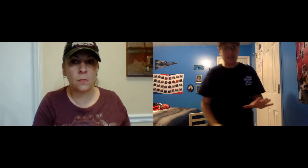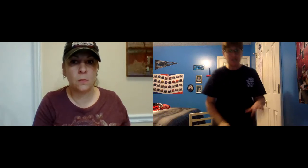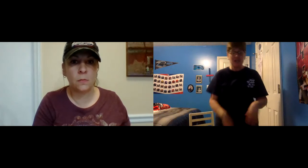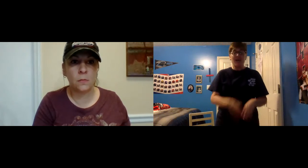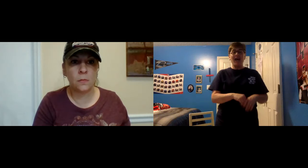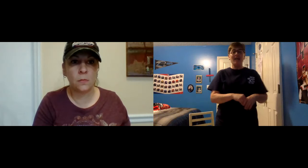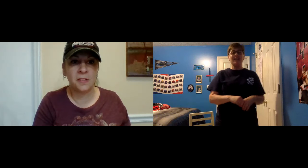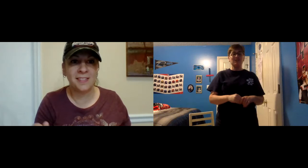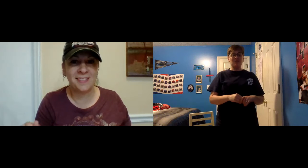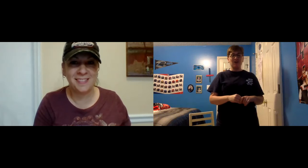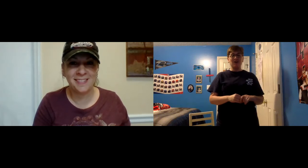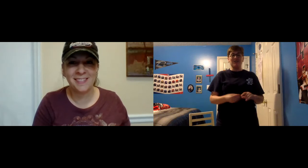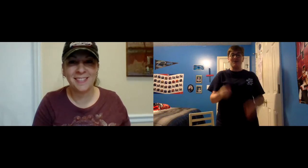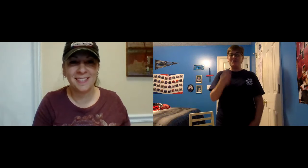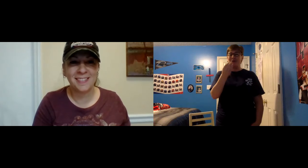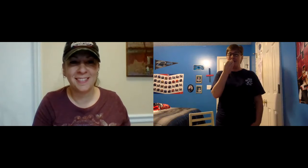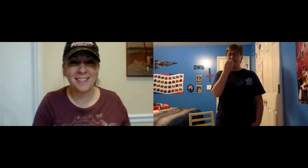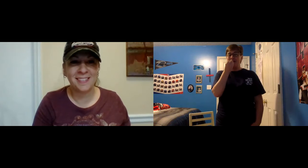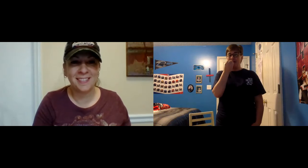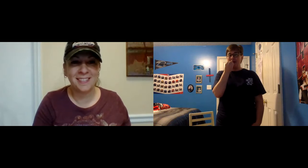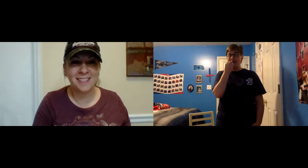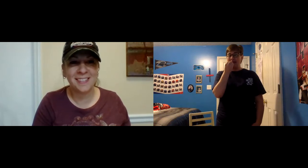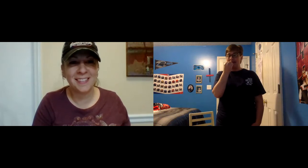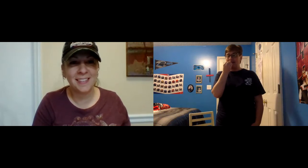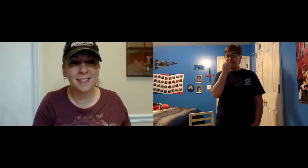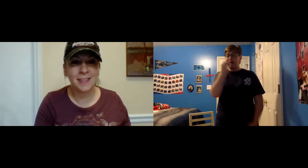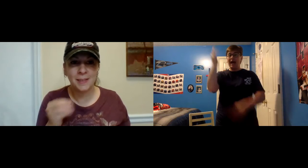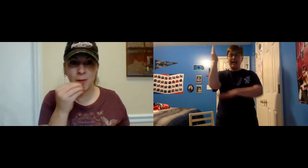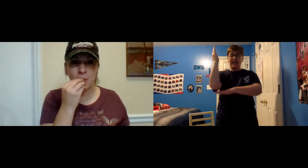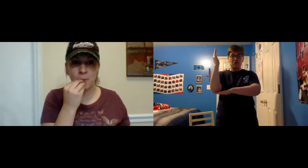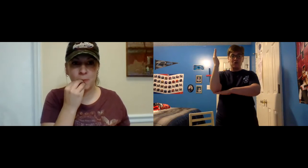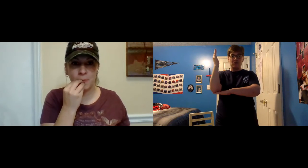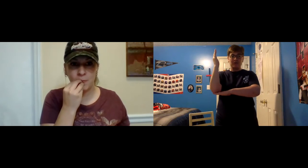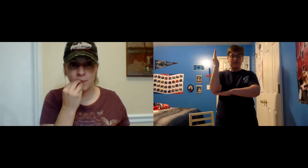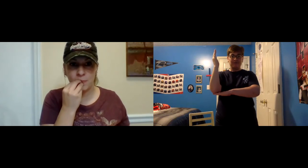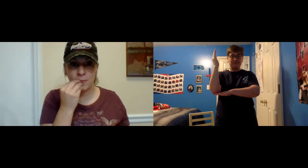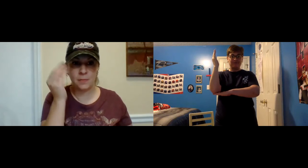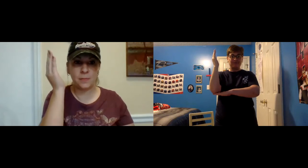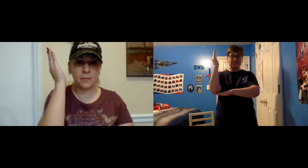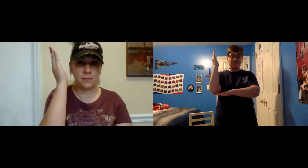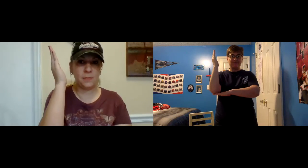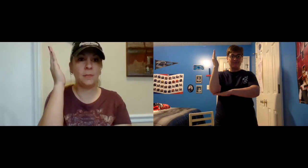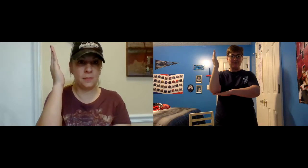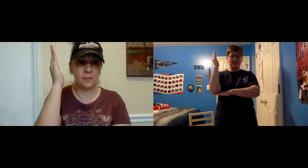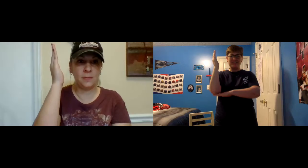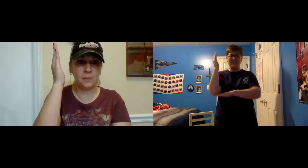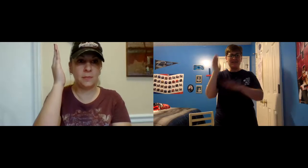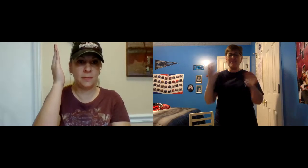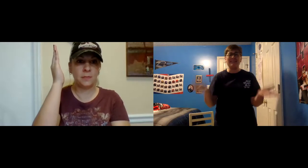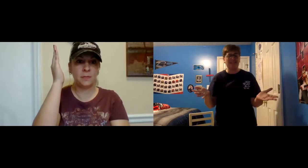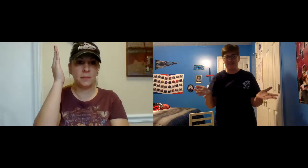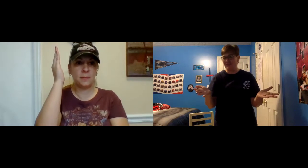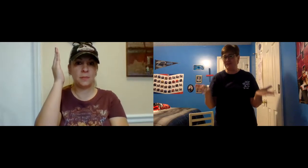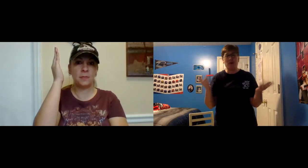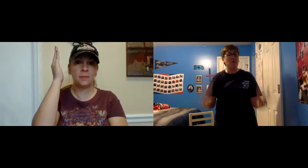with lunch. And then you can also do your eat and at noon, which to